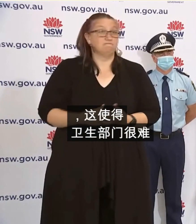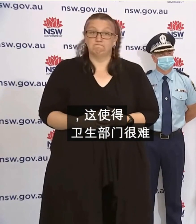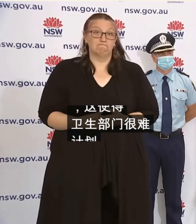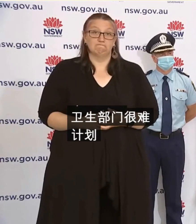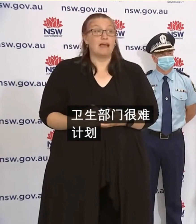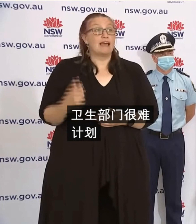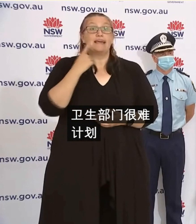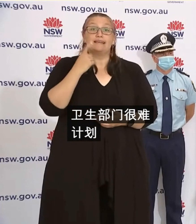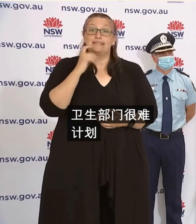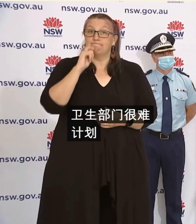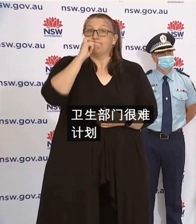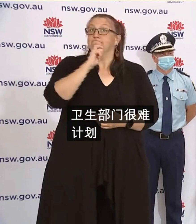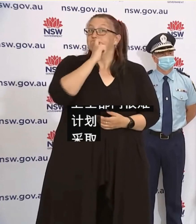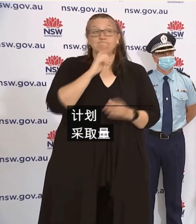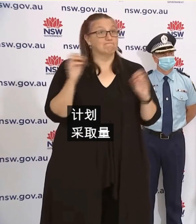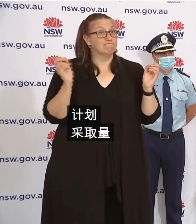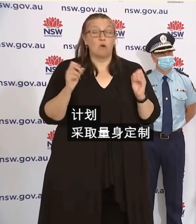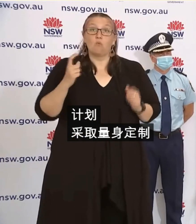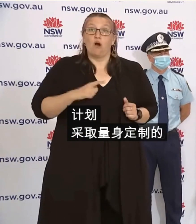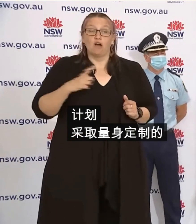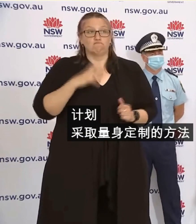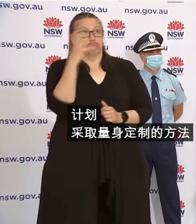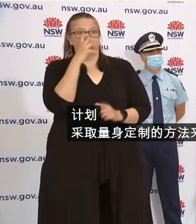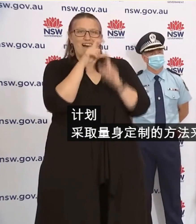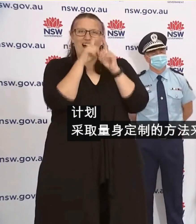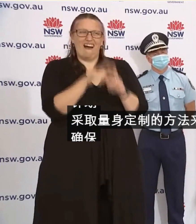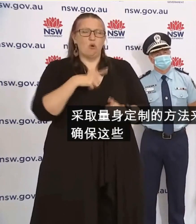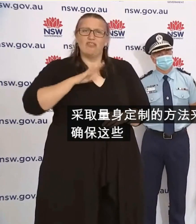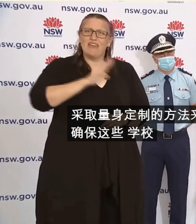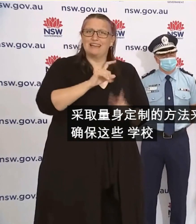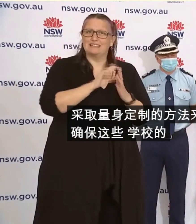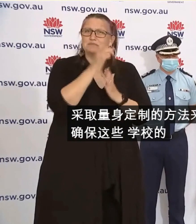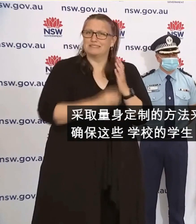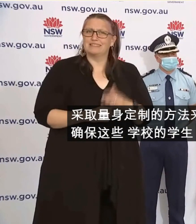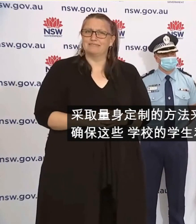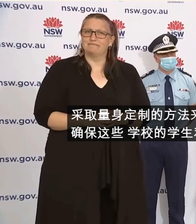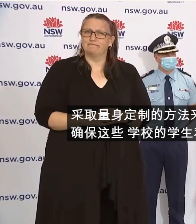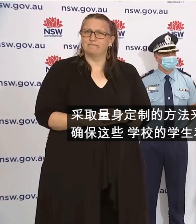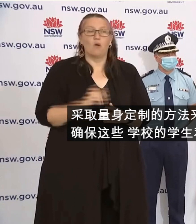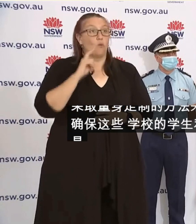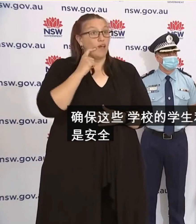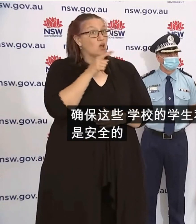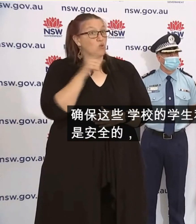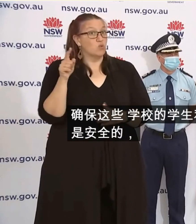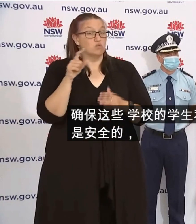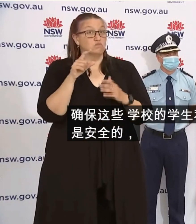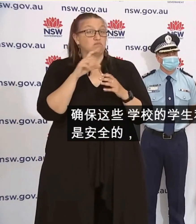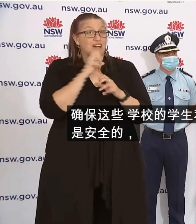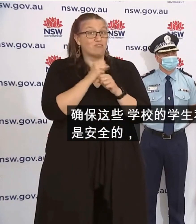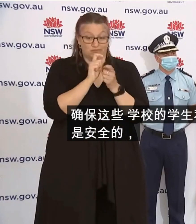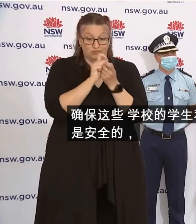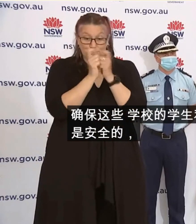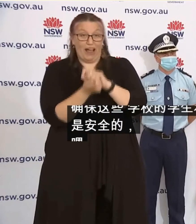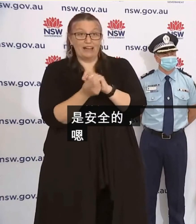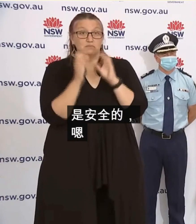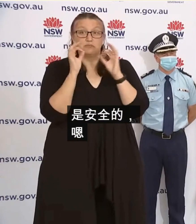health department planning on doing, I guess, tailored approach to make sure that these students and staff at the school are safe?